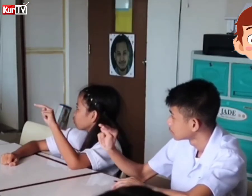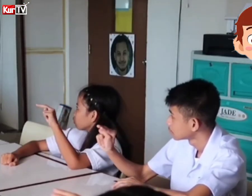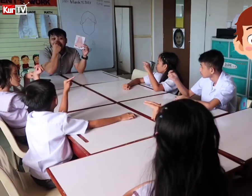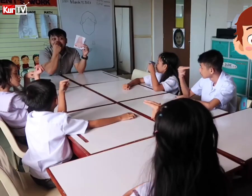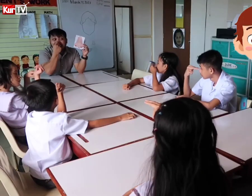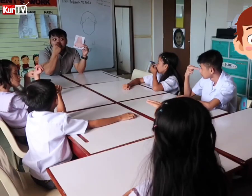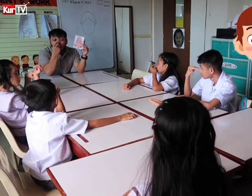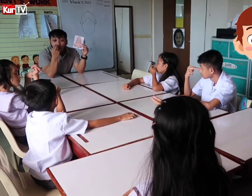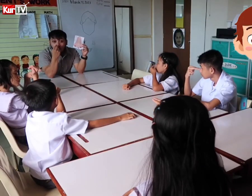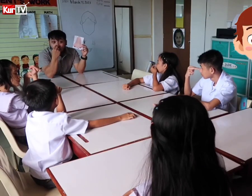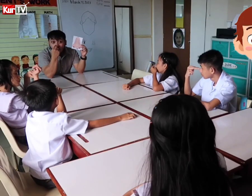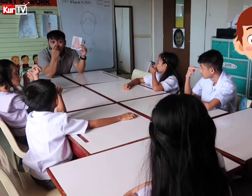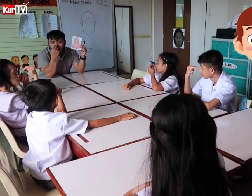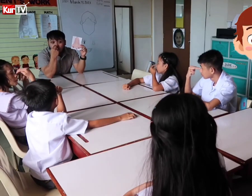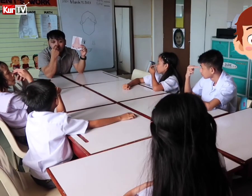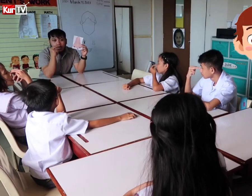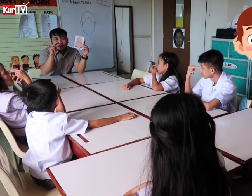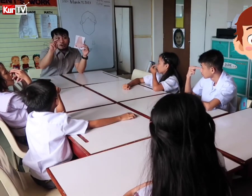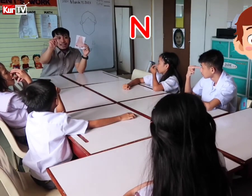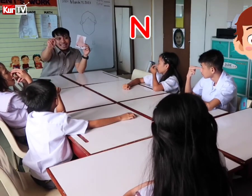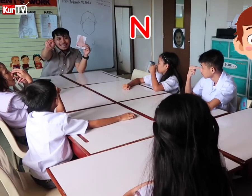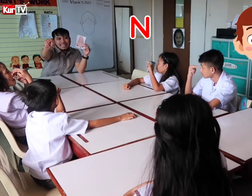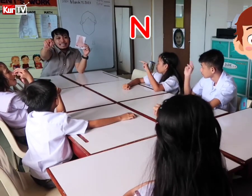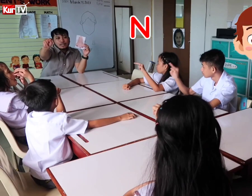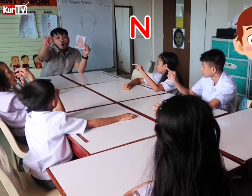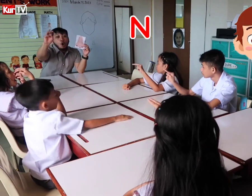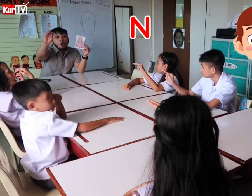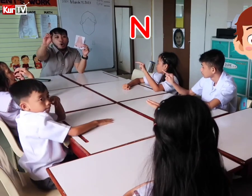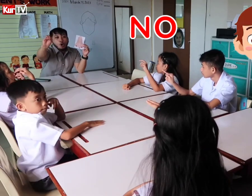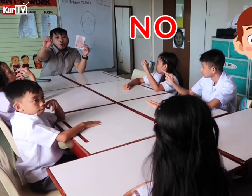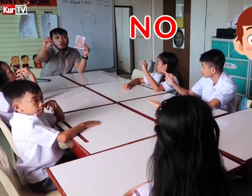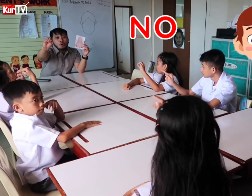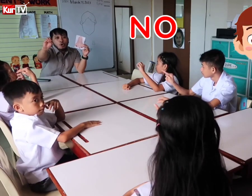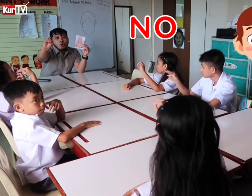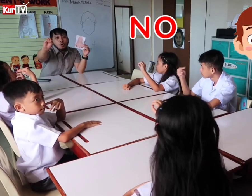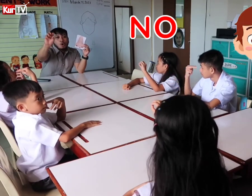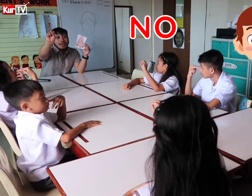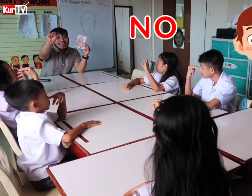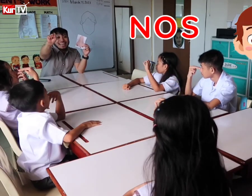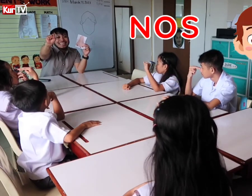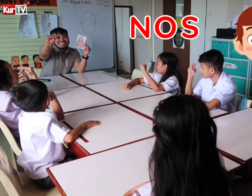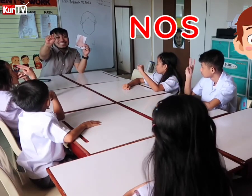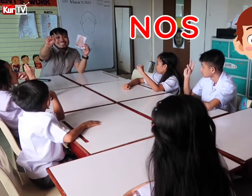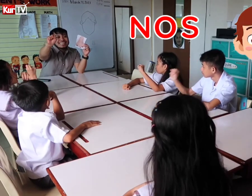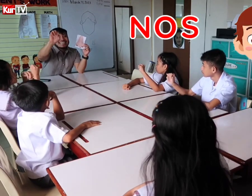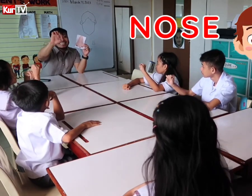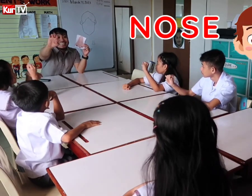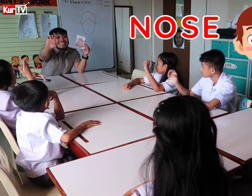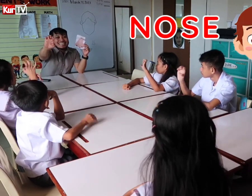Lagay dito. Nose. O-N-O-S-E.